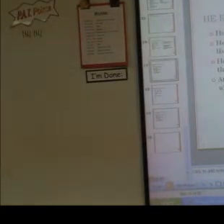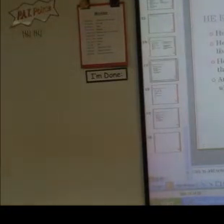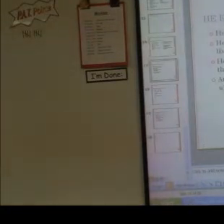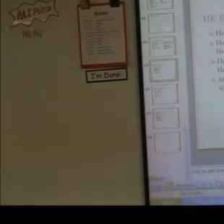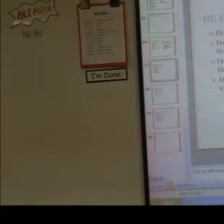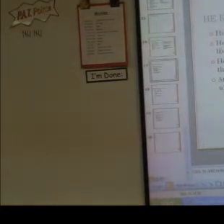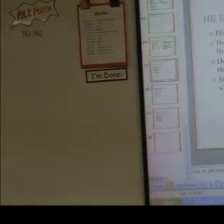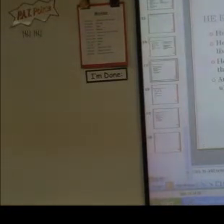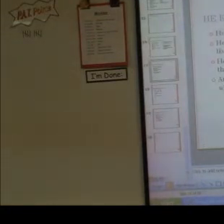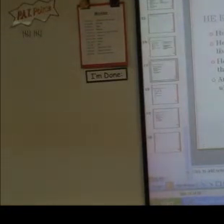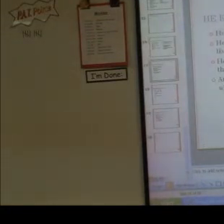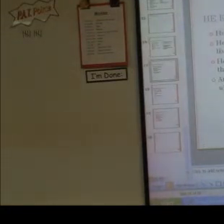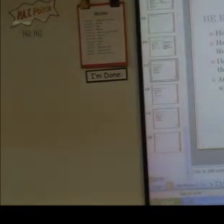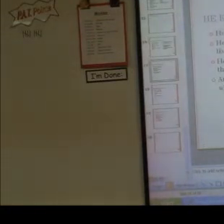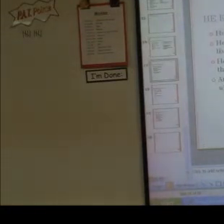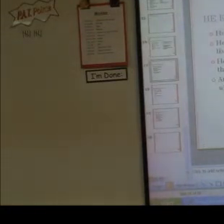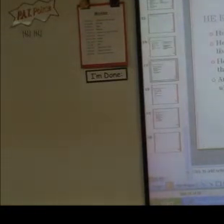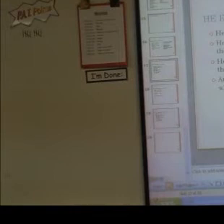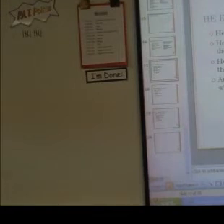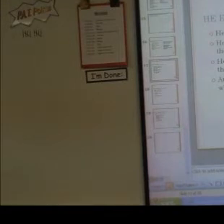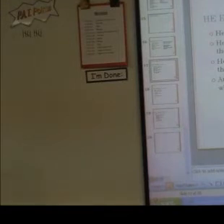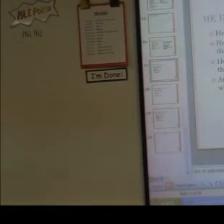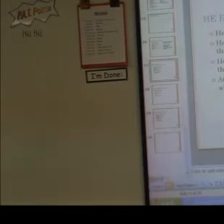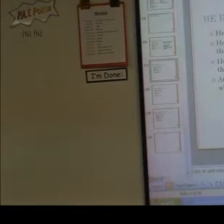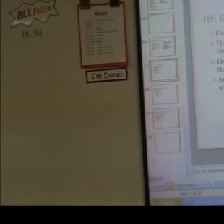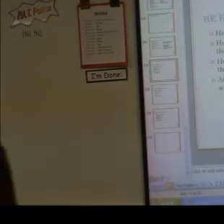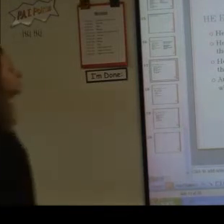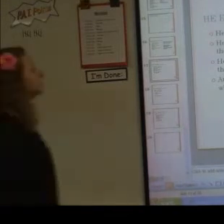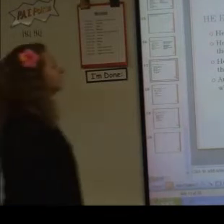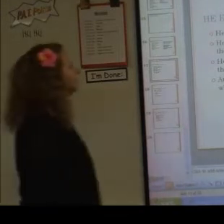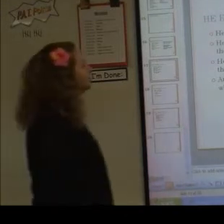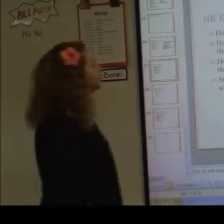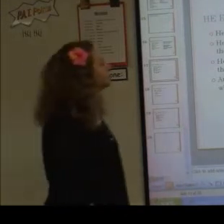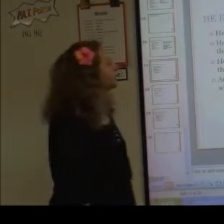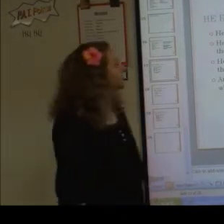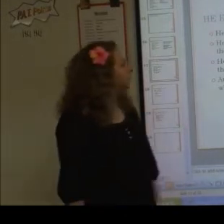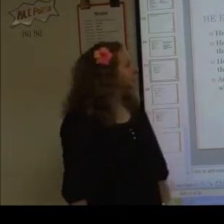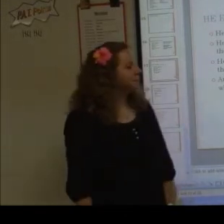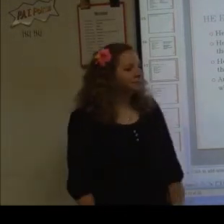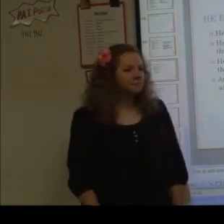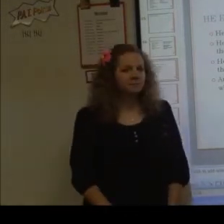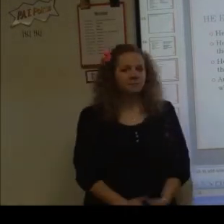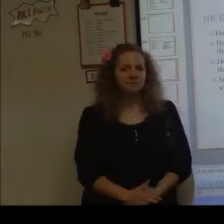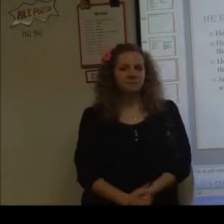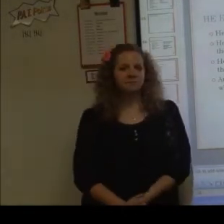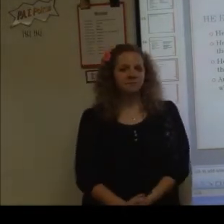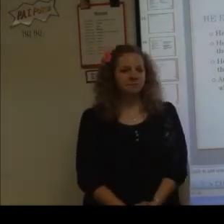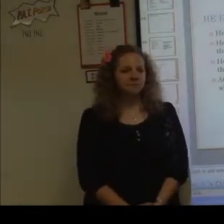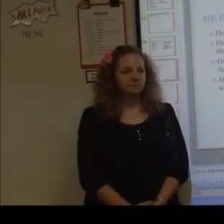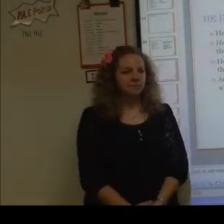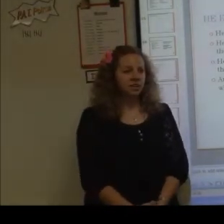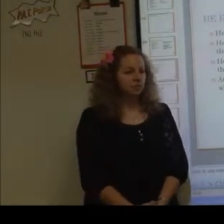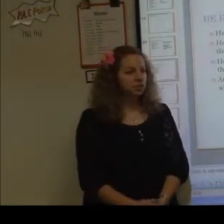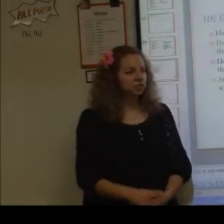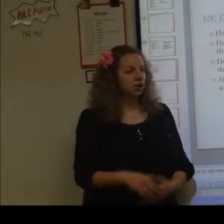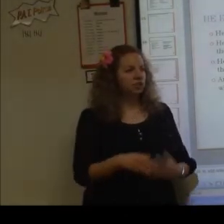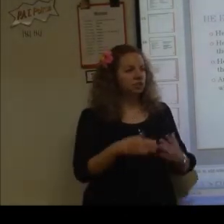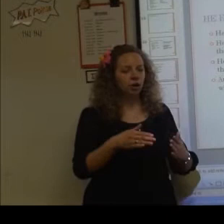So then we have our chorus. So he knows my name. Okay, so does God know